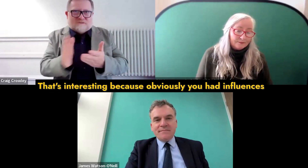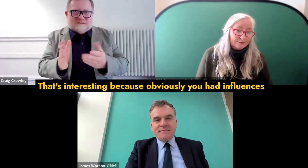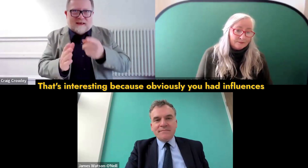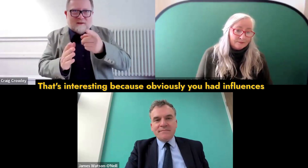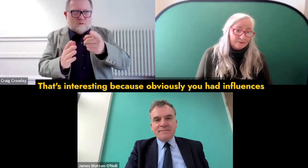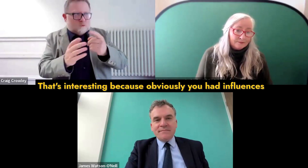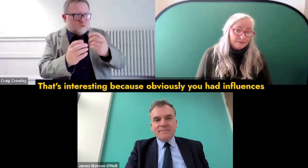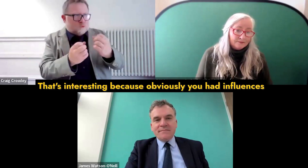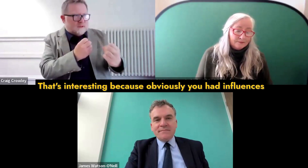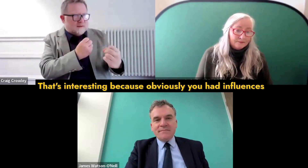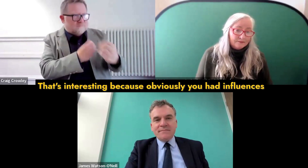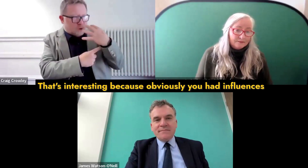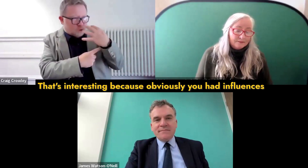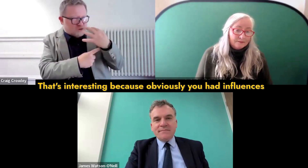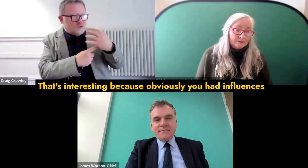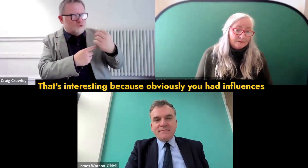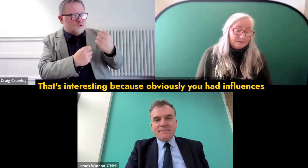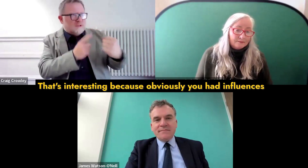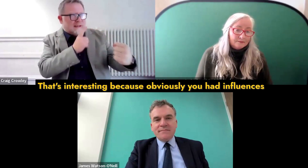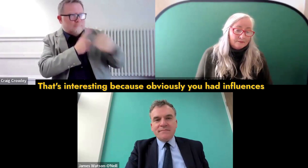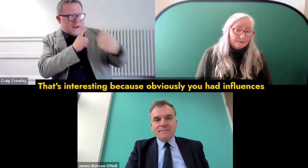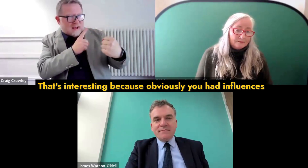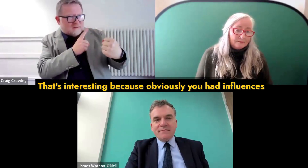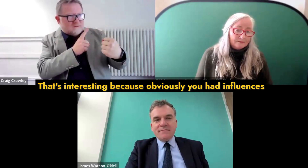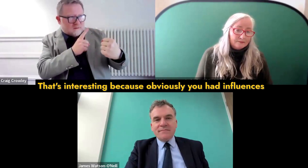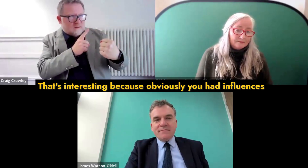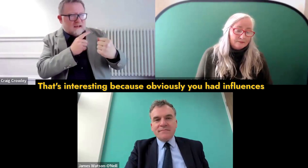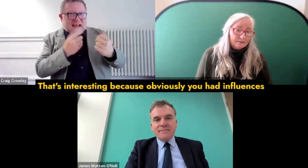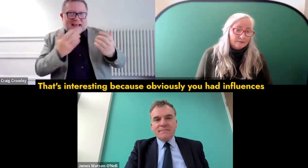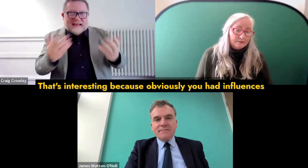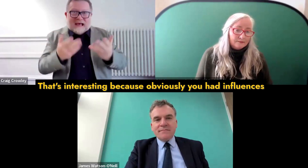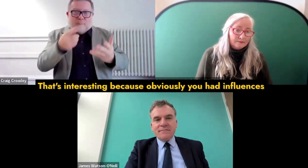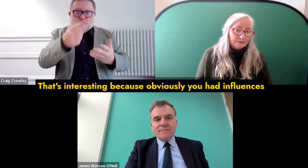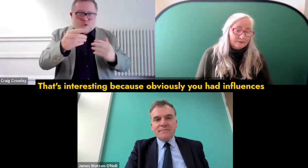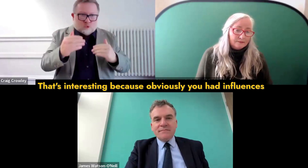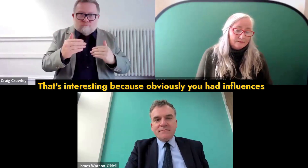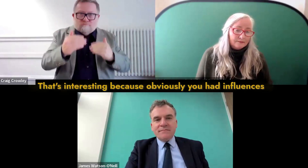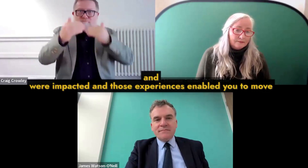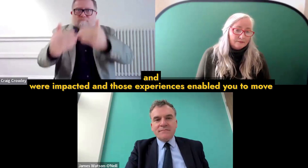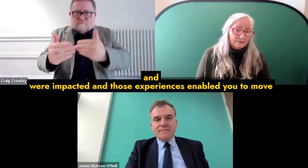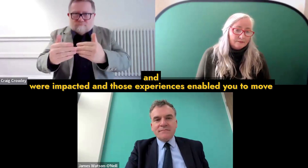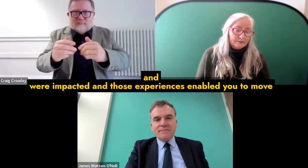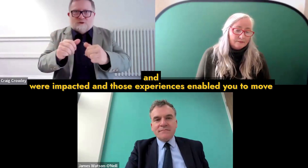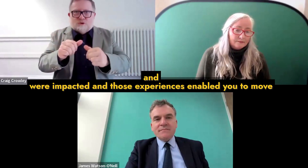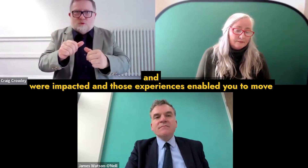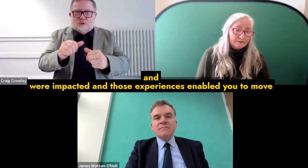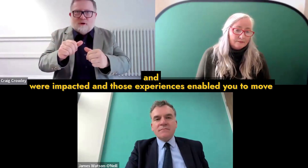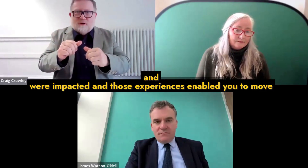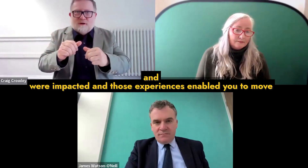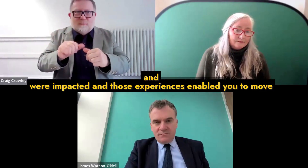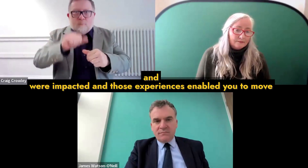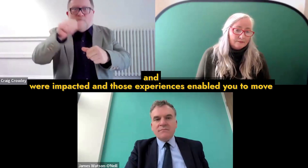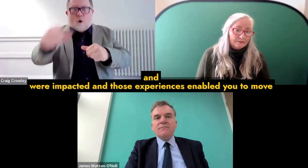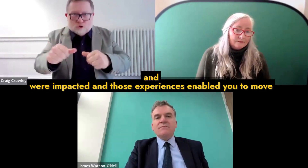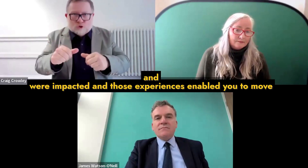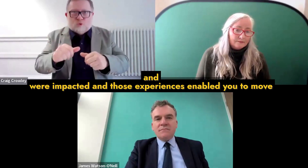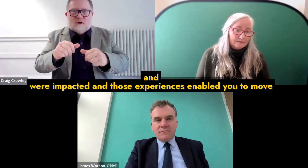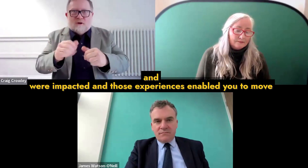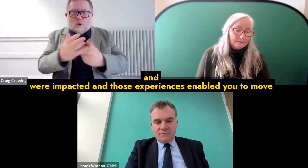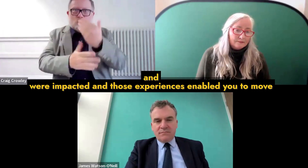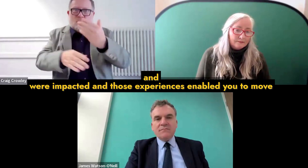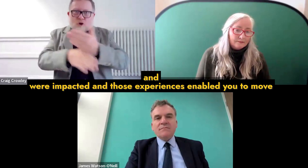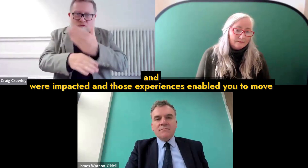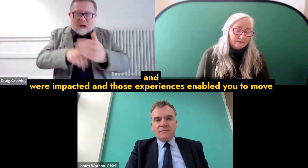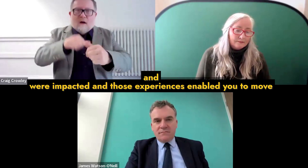That's interesting because obviously you had influences and were impacted,